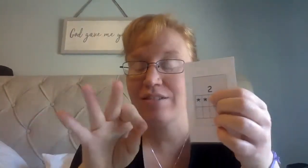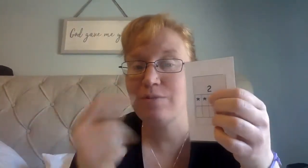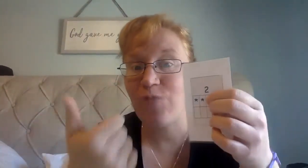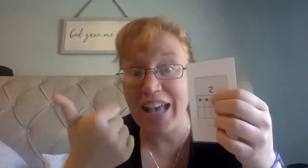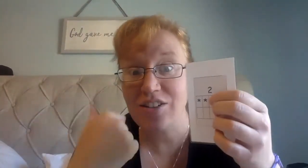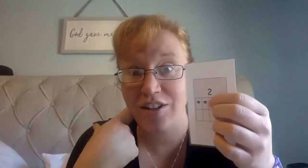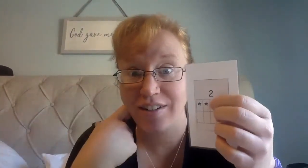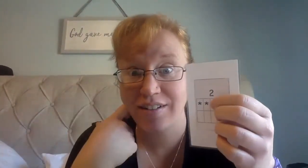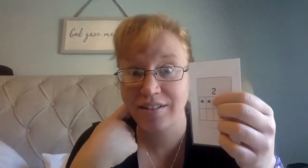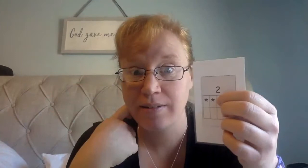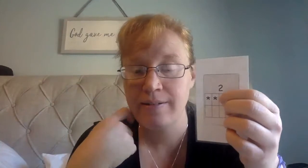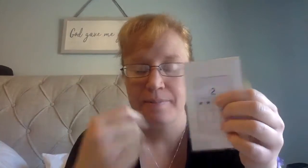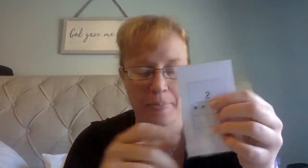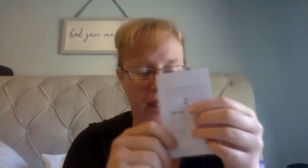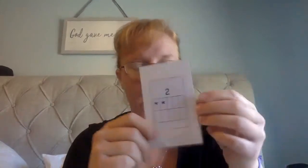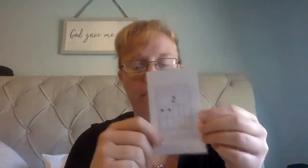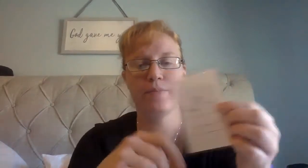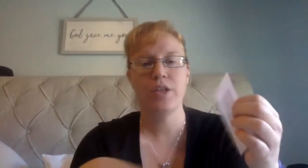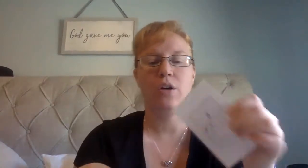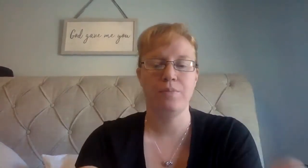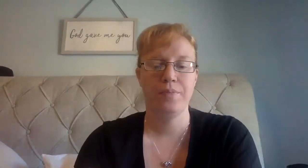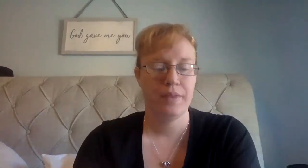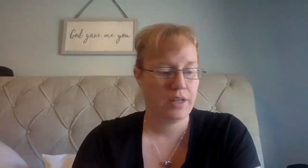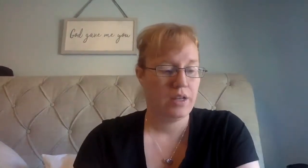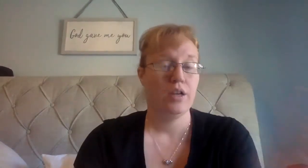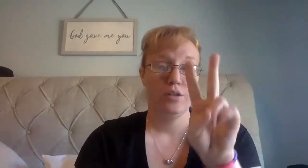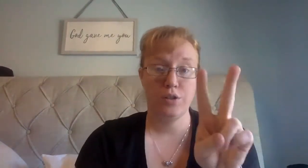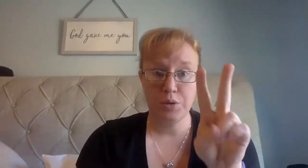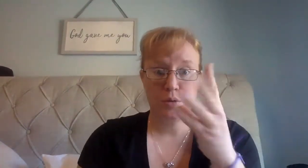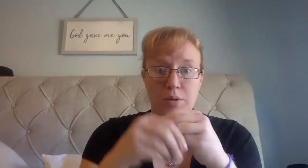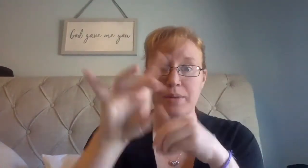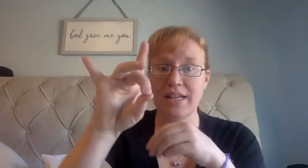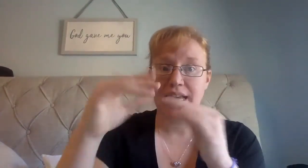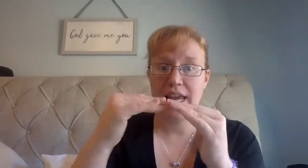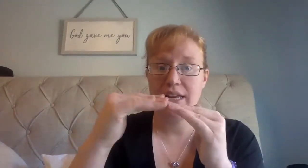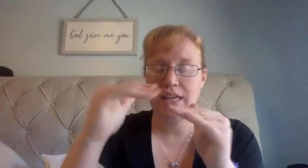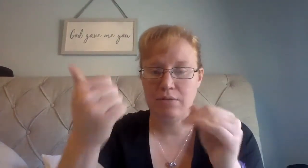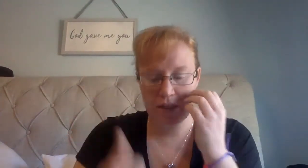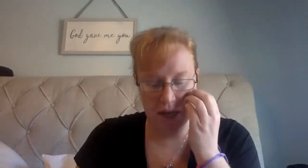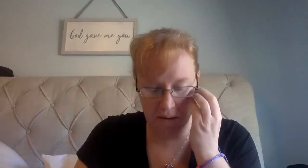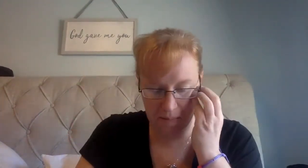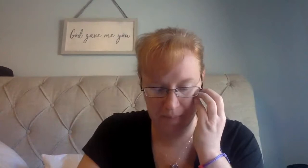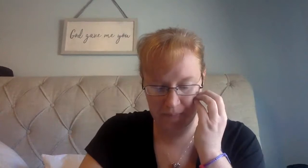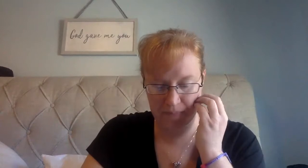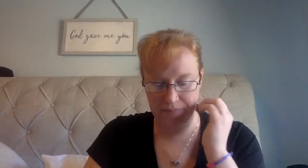counted faster. Okay, so 2 plus 8 equals 10.